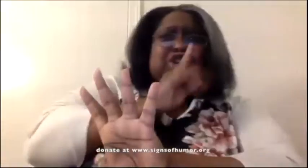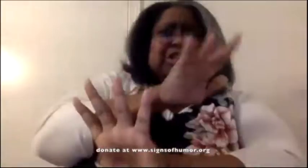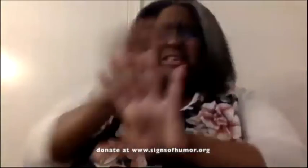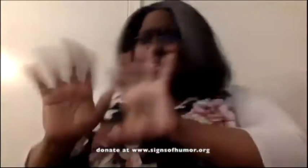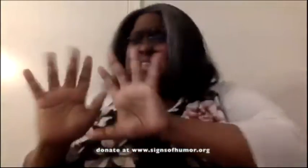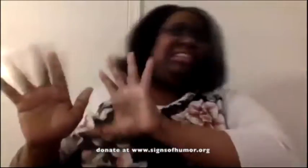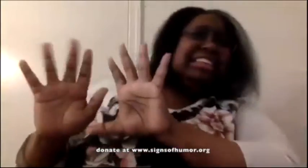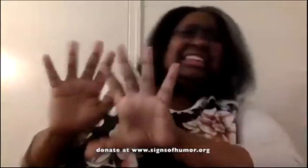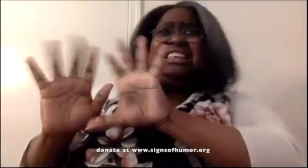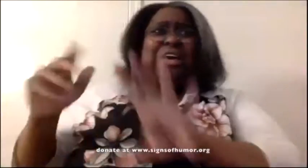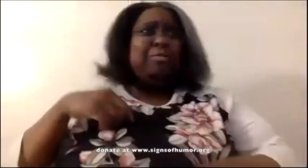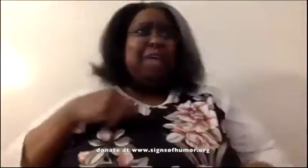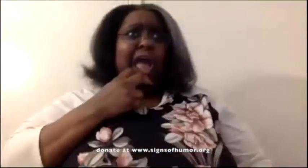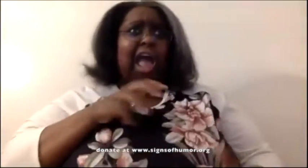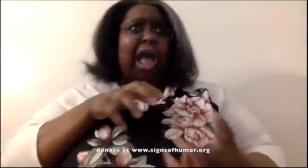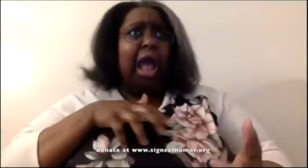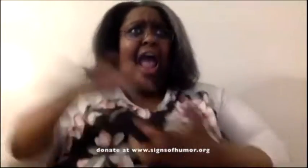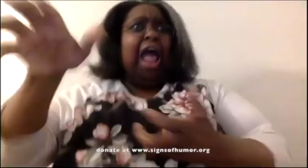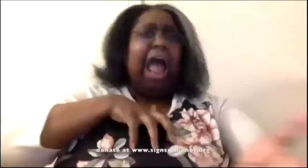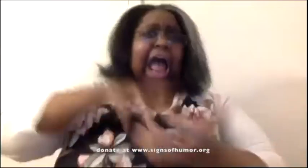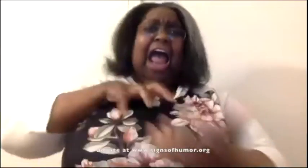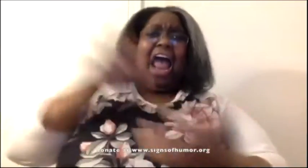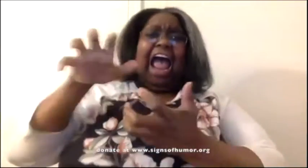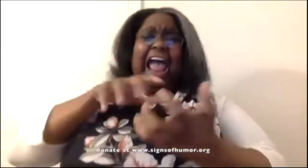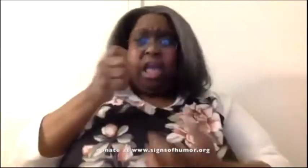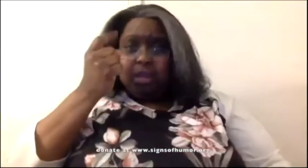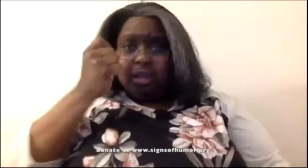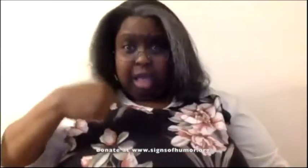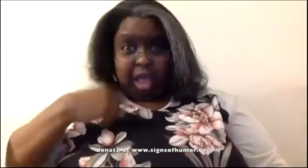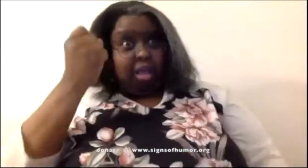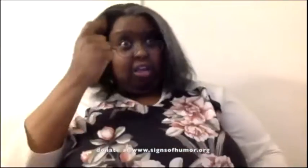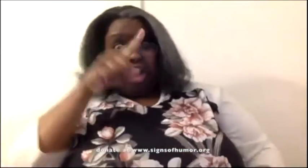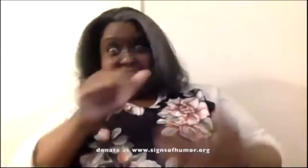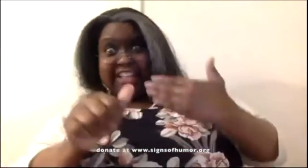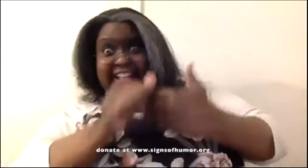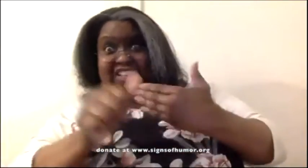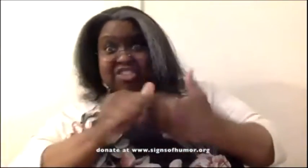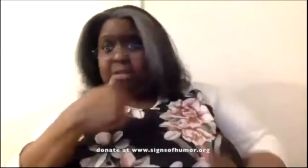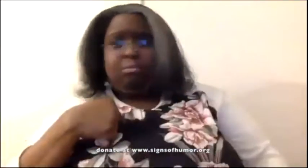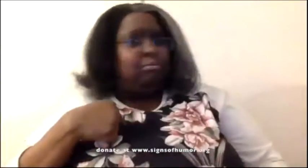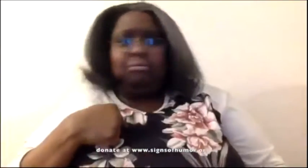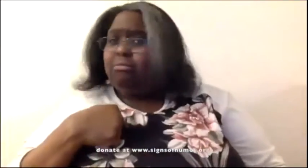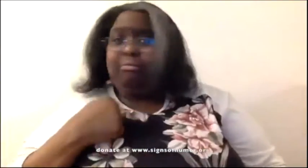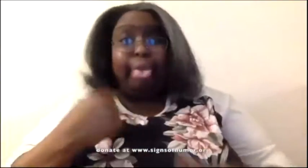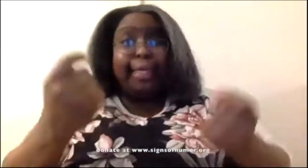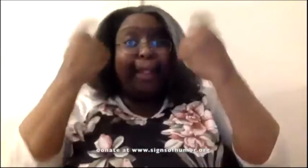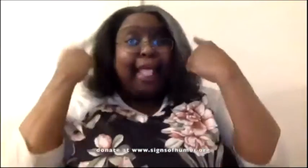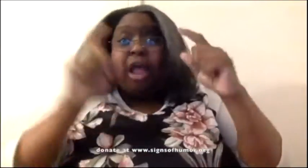saw. My dad's over there trying to pat my mom's butt, and she's like, it's going, and I'm laughing at this point because I didn't know it was dangerous